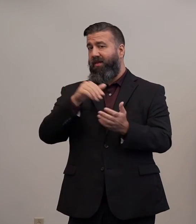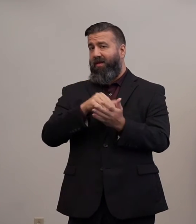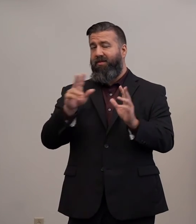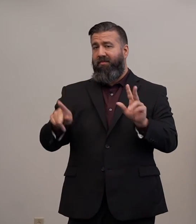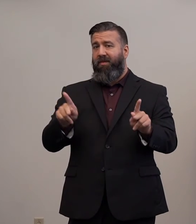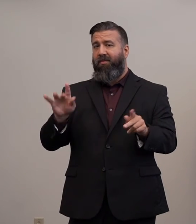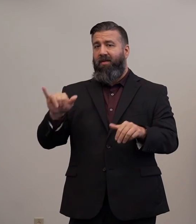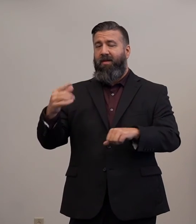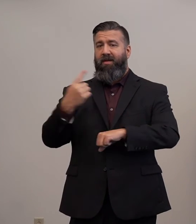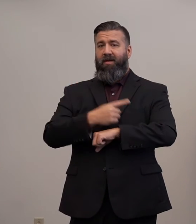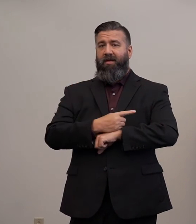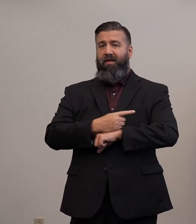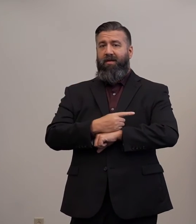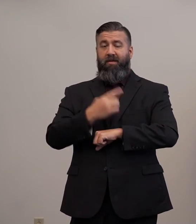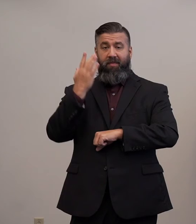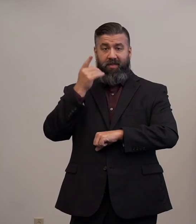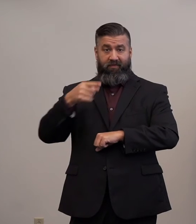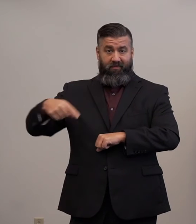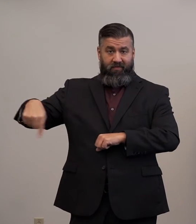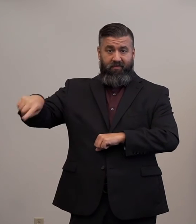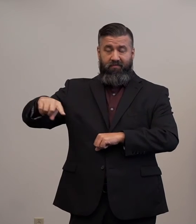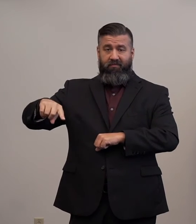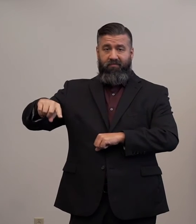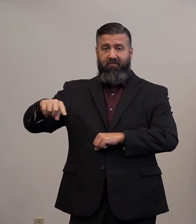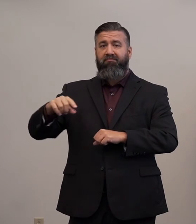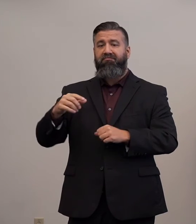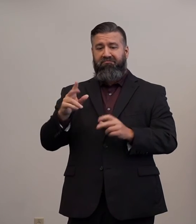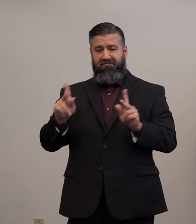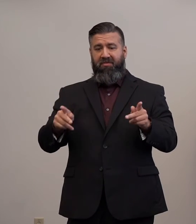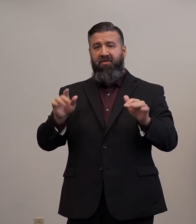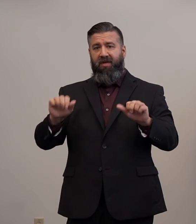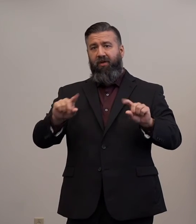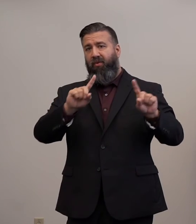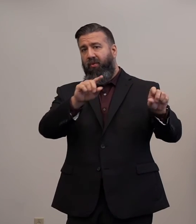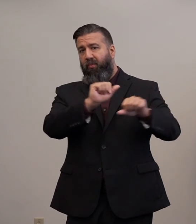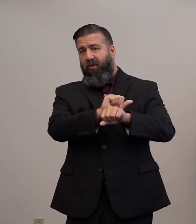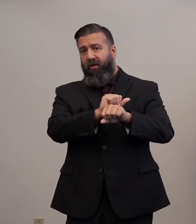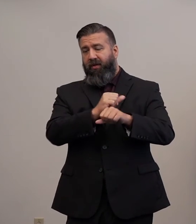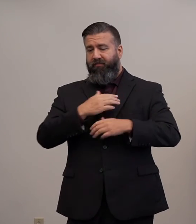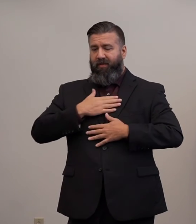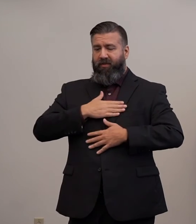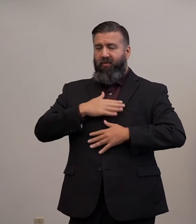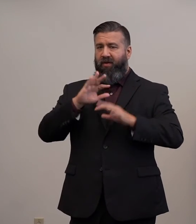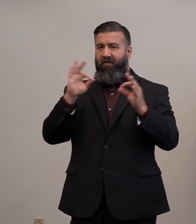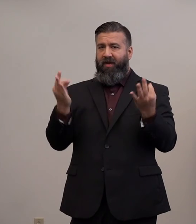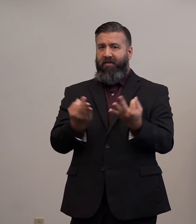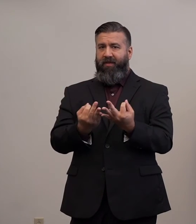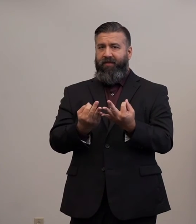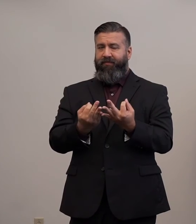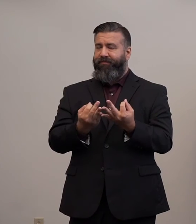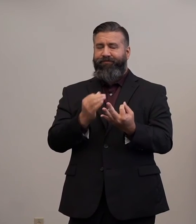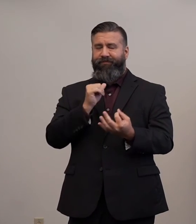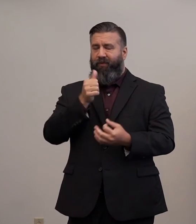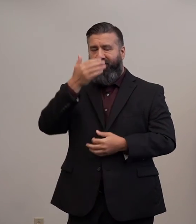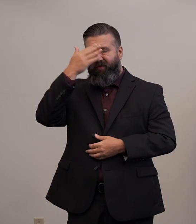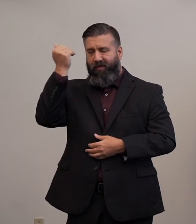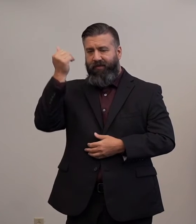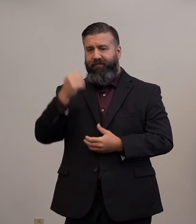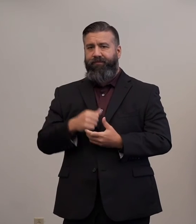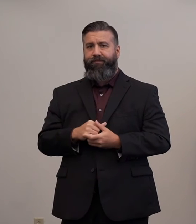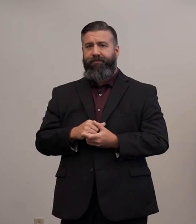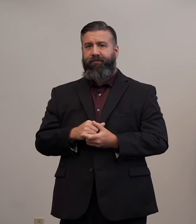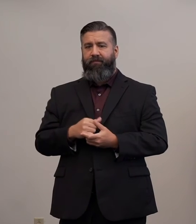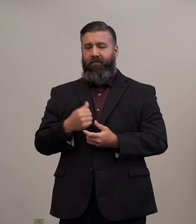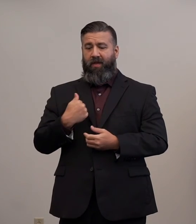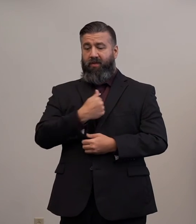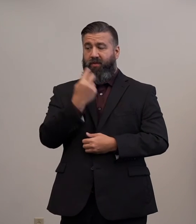their sacrifices, people are still able to go to work and enjoy their families, and that should never be forgotten. And as we remember